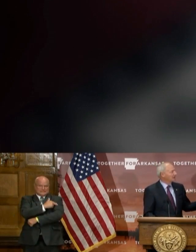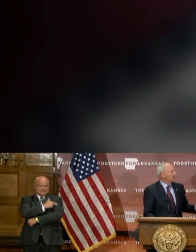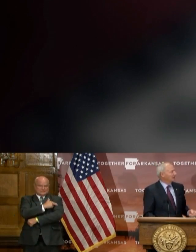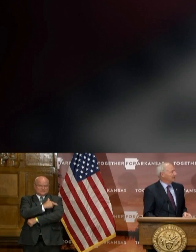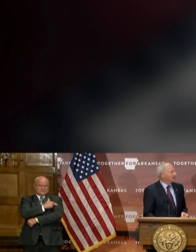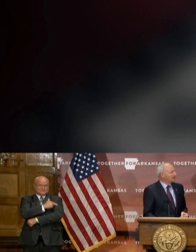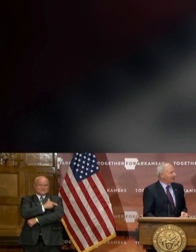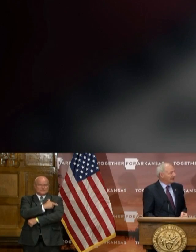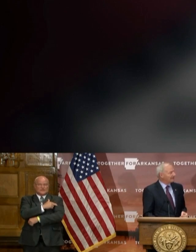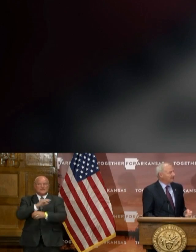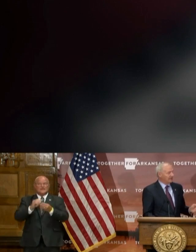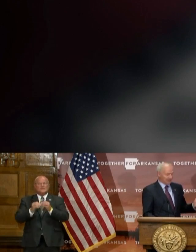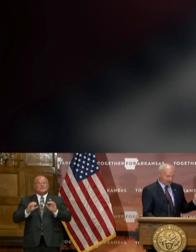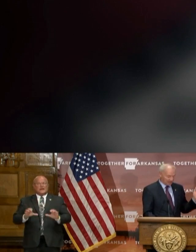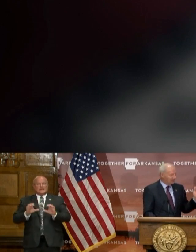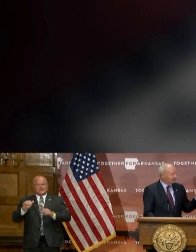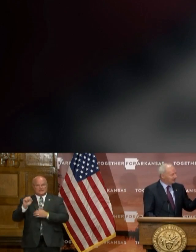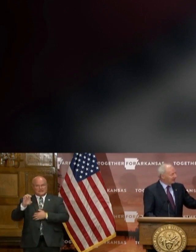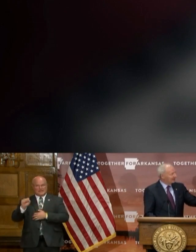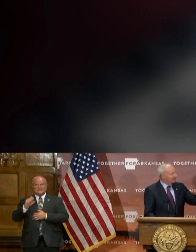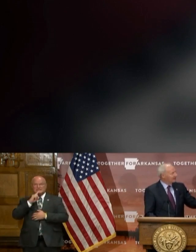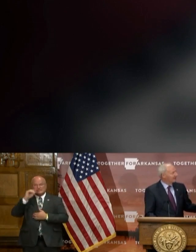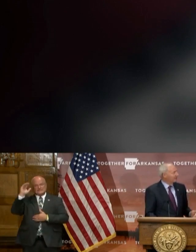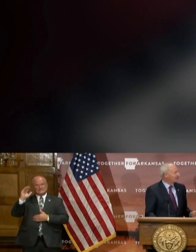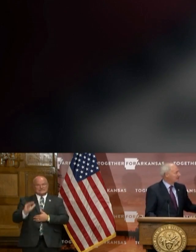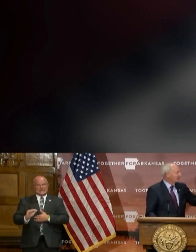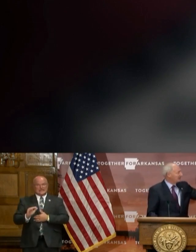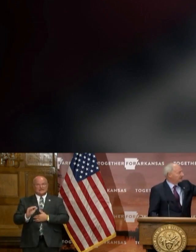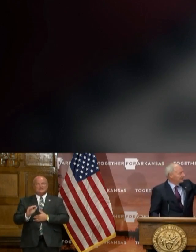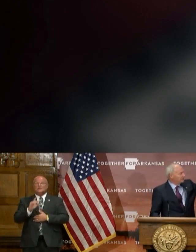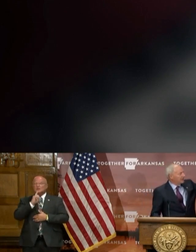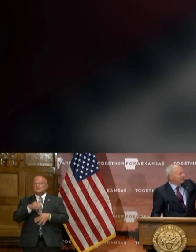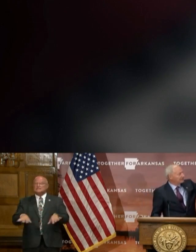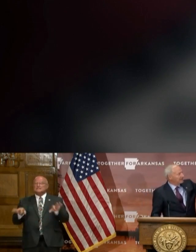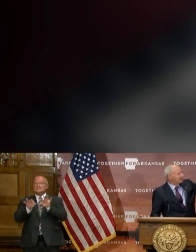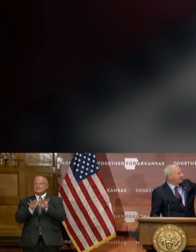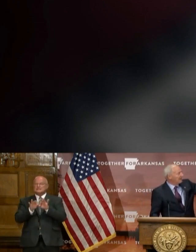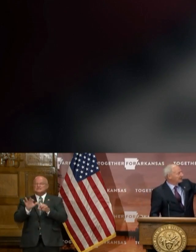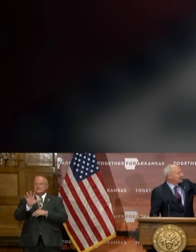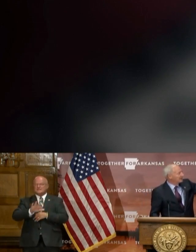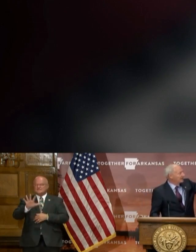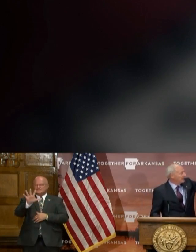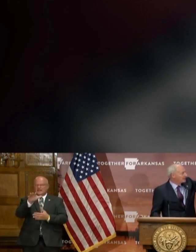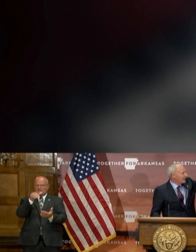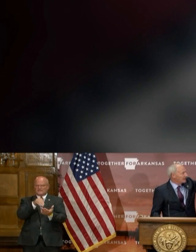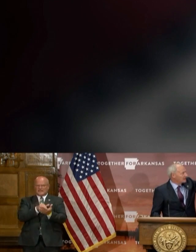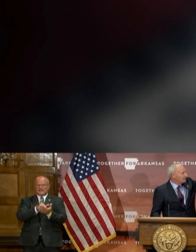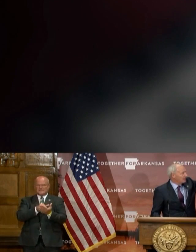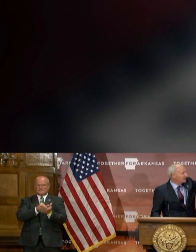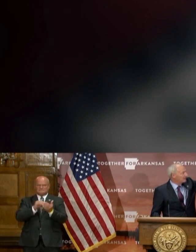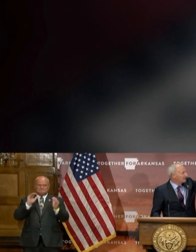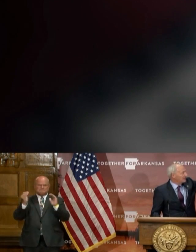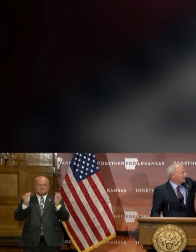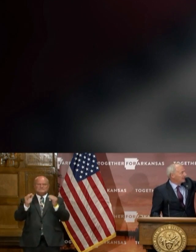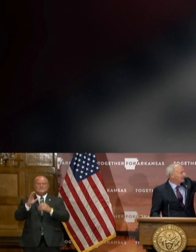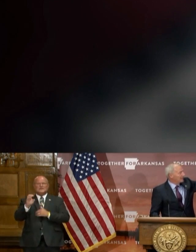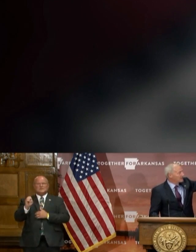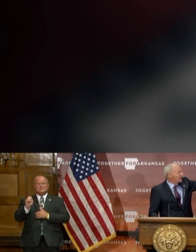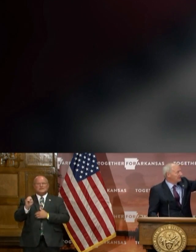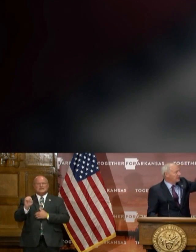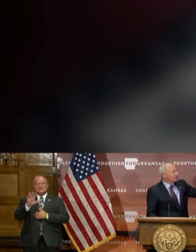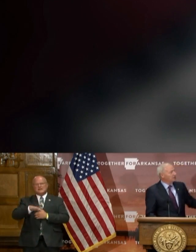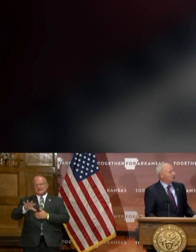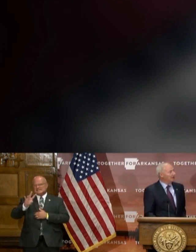hospitalizations. The number of active cases is down rather significantly, right at 5,000, in contrast to being,